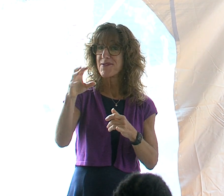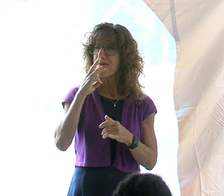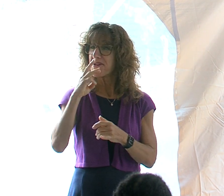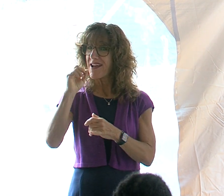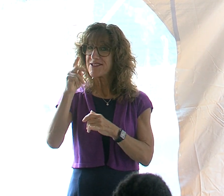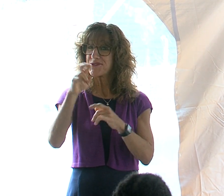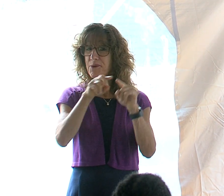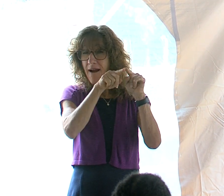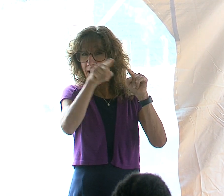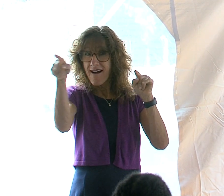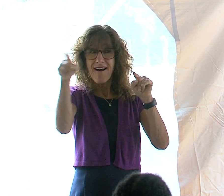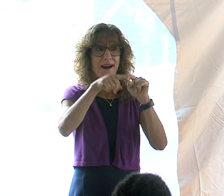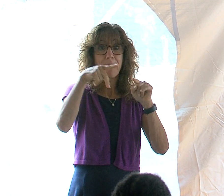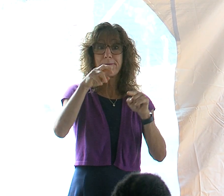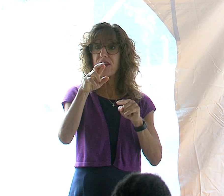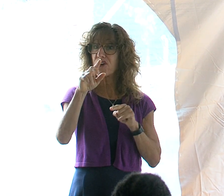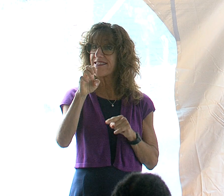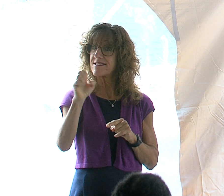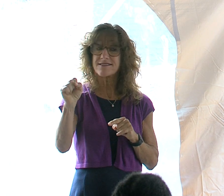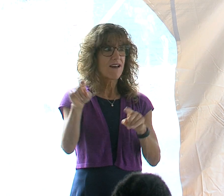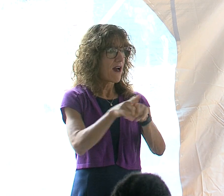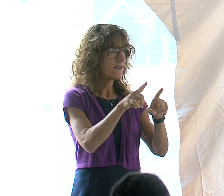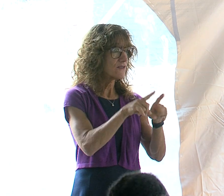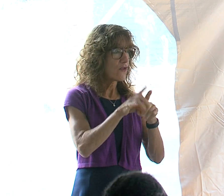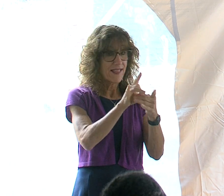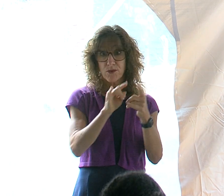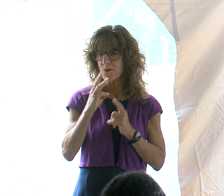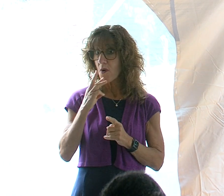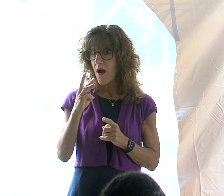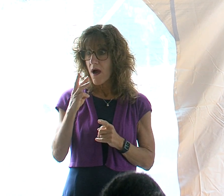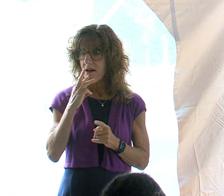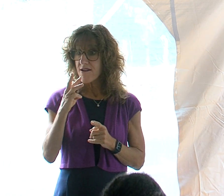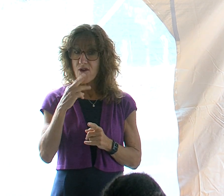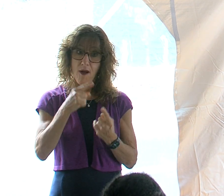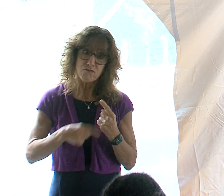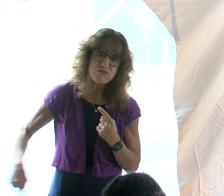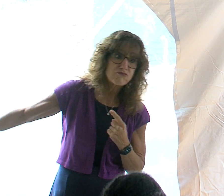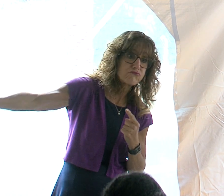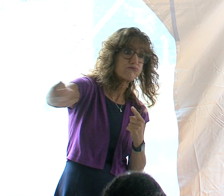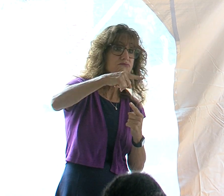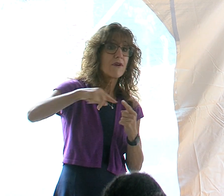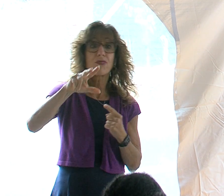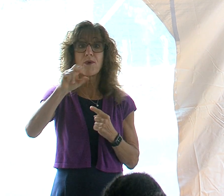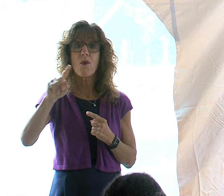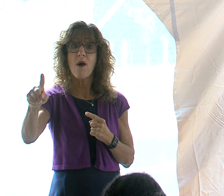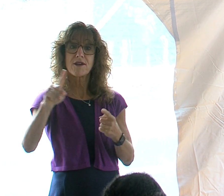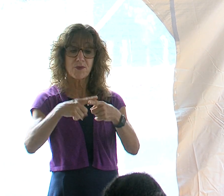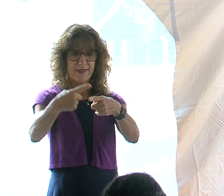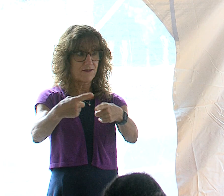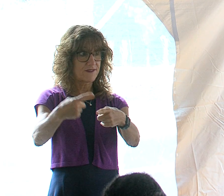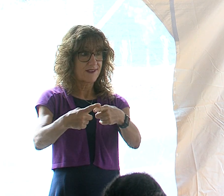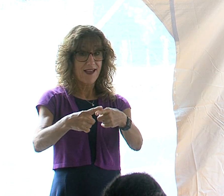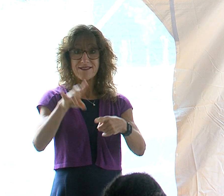all the way up Peerless Avenue. And in addition, with regard to water, we looped it all the way back down 301 to the intersection